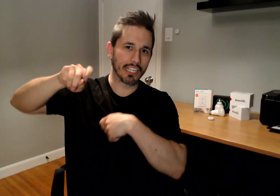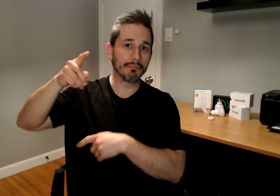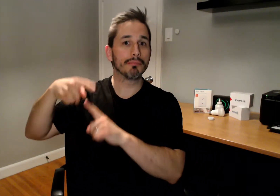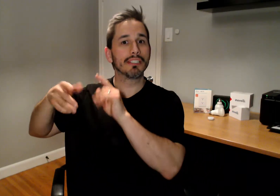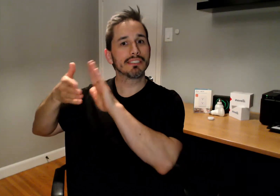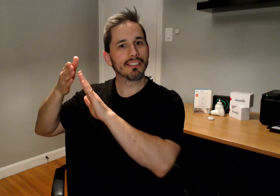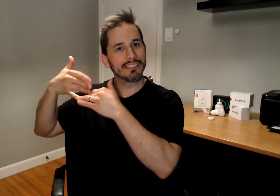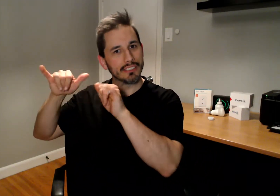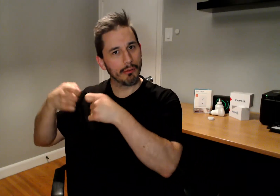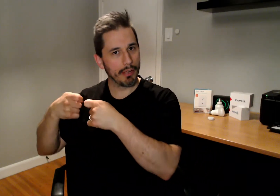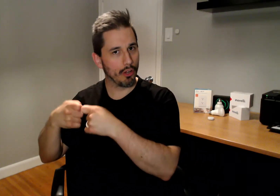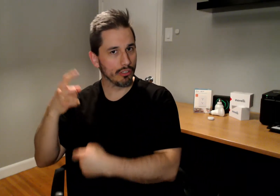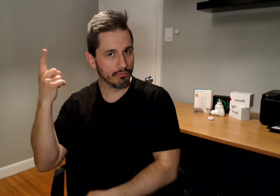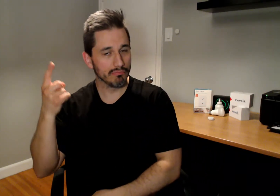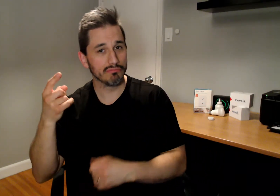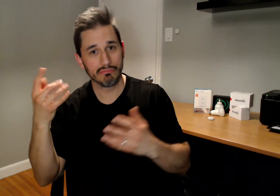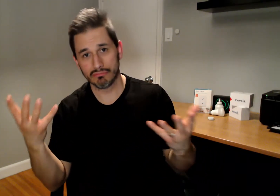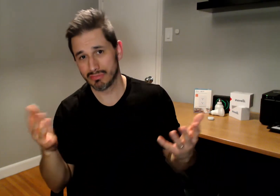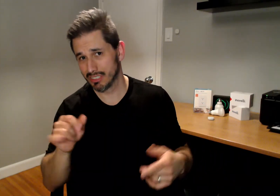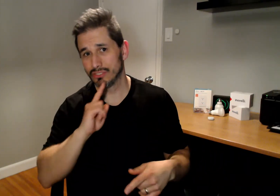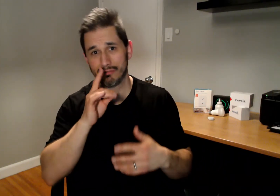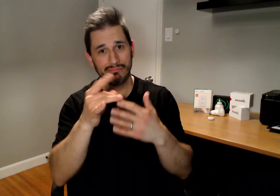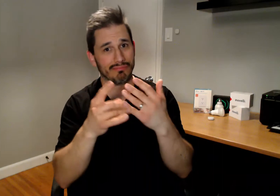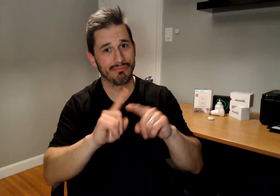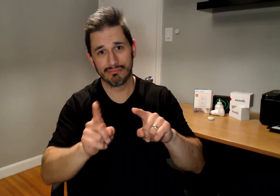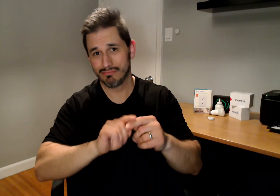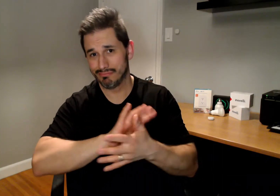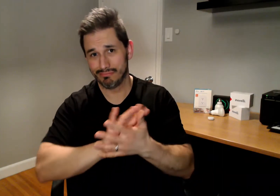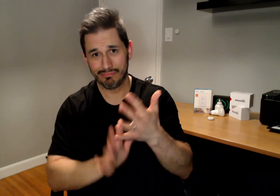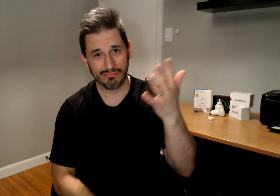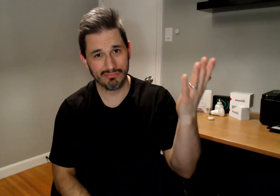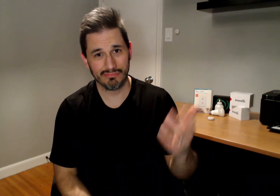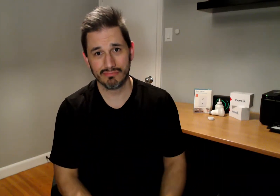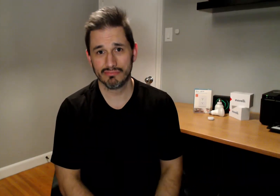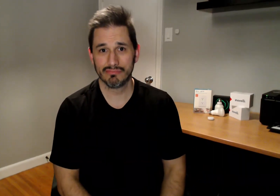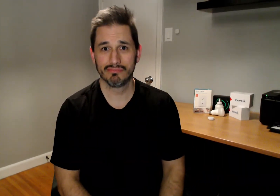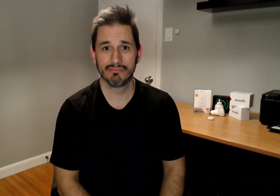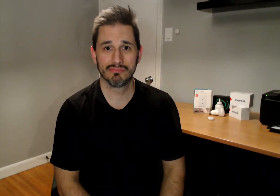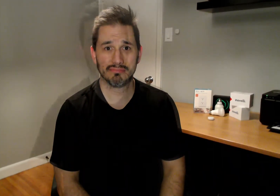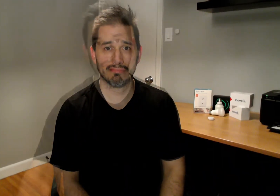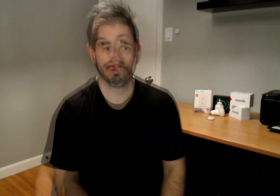that light by giving it a direct signal, though the switch still has power coming to it.